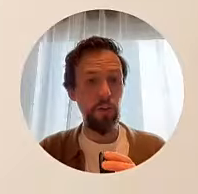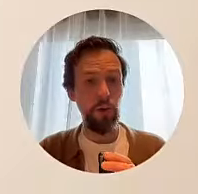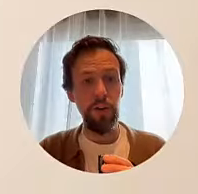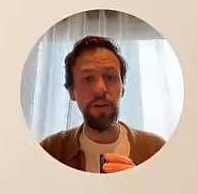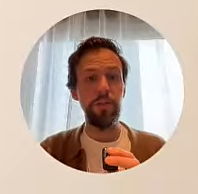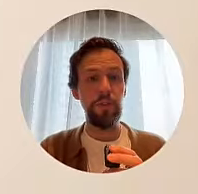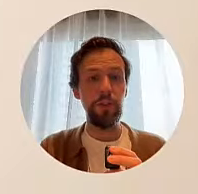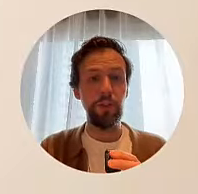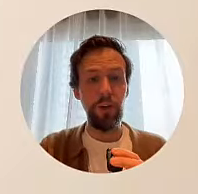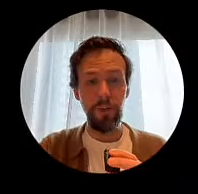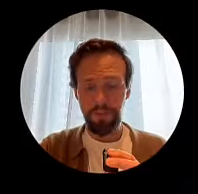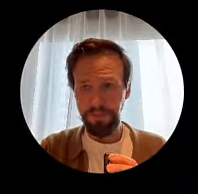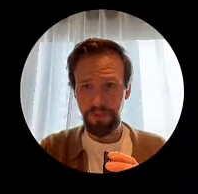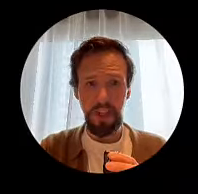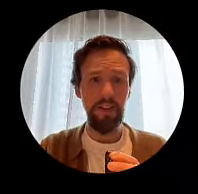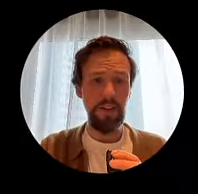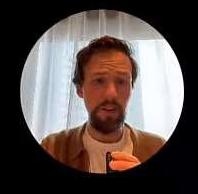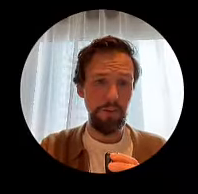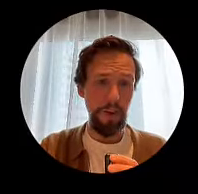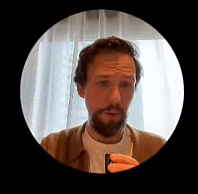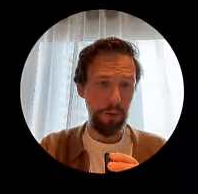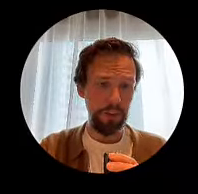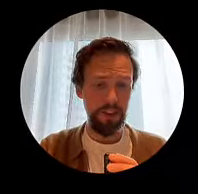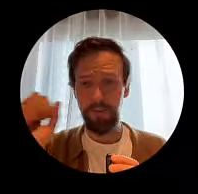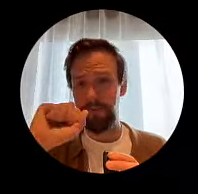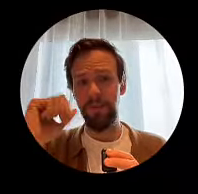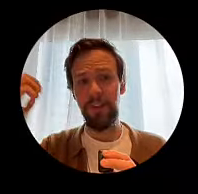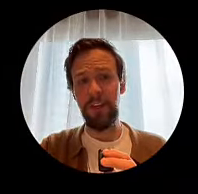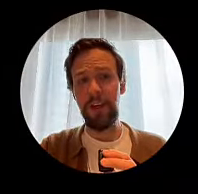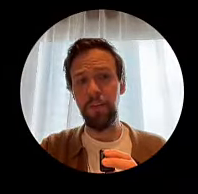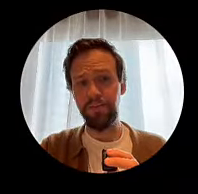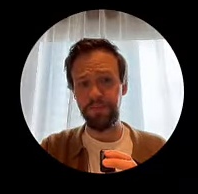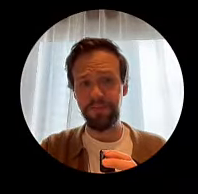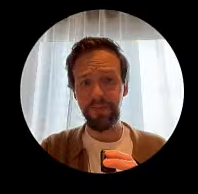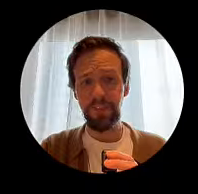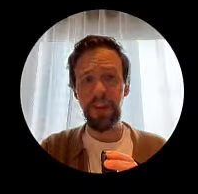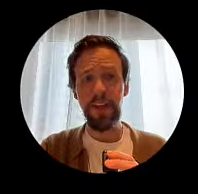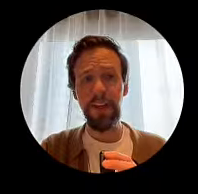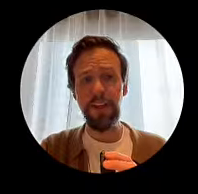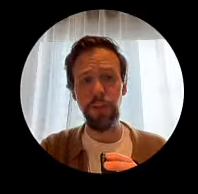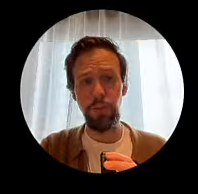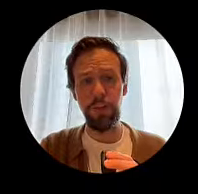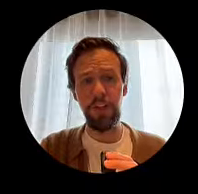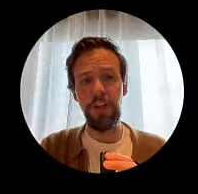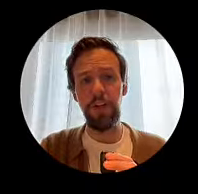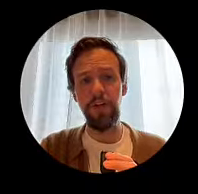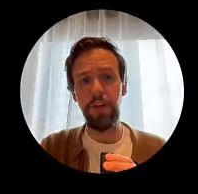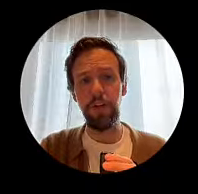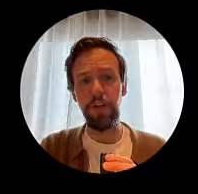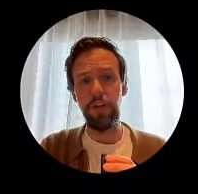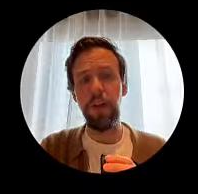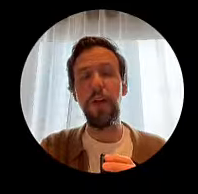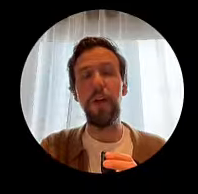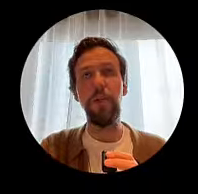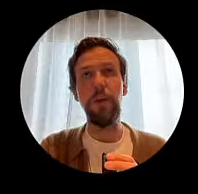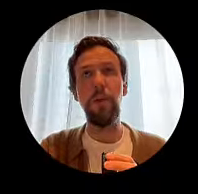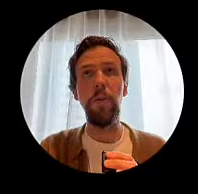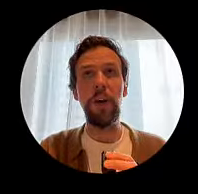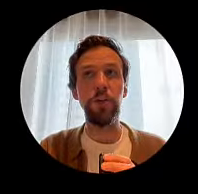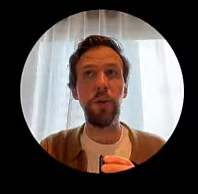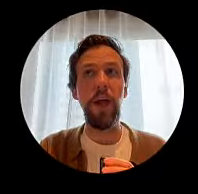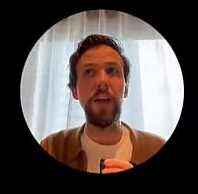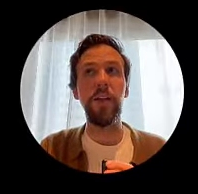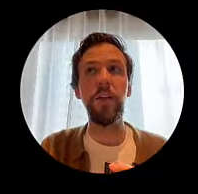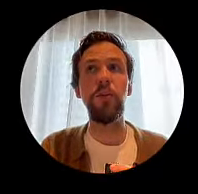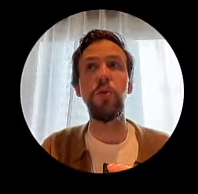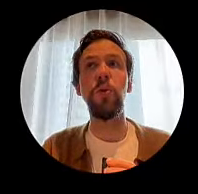the world and show them that by purchasing the game, they support an indie developer. And people are